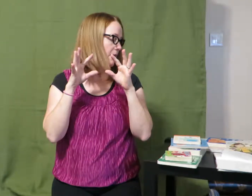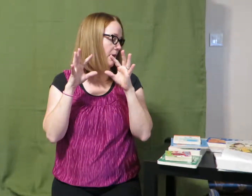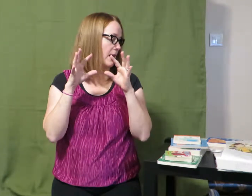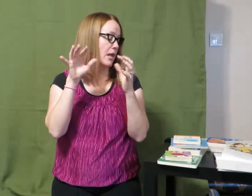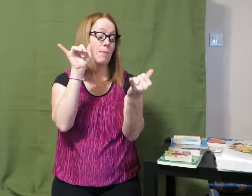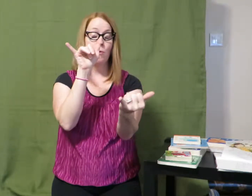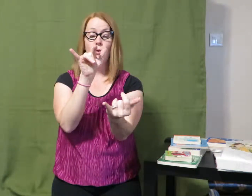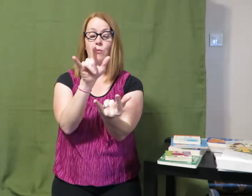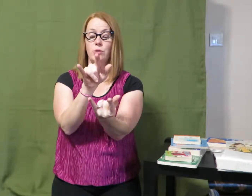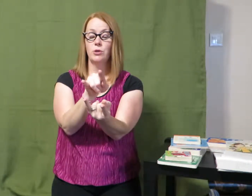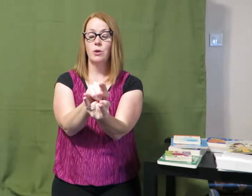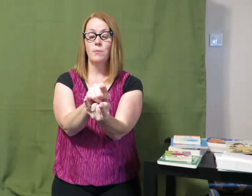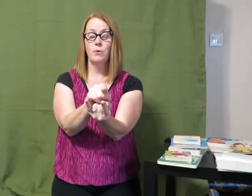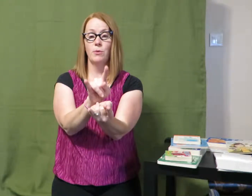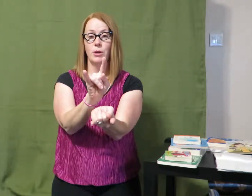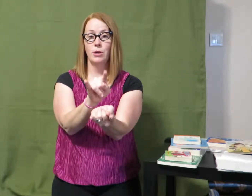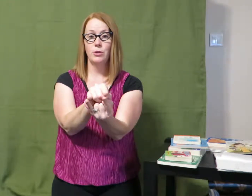And then hippo. So hippo, we're gonna do